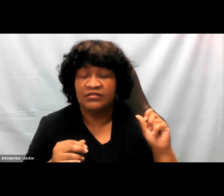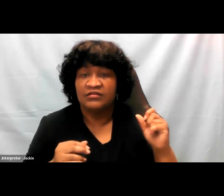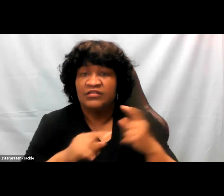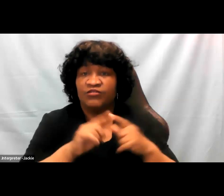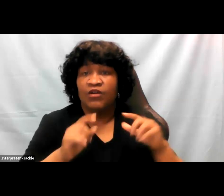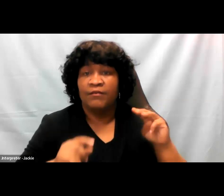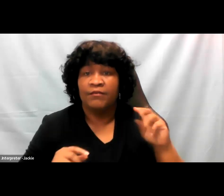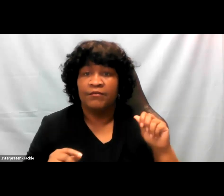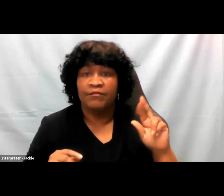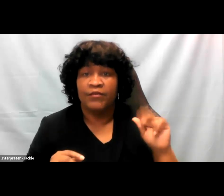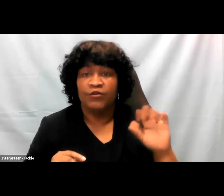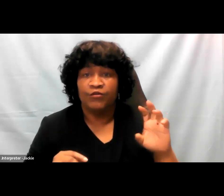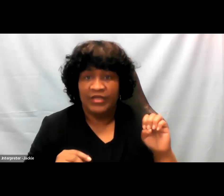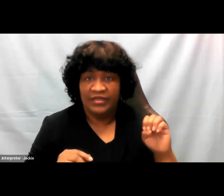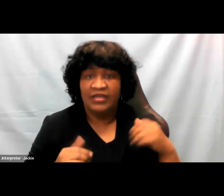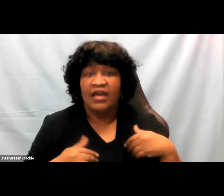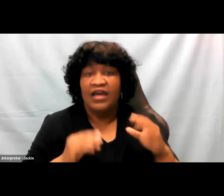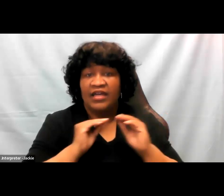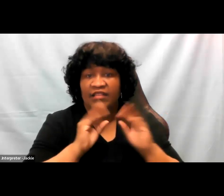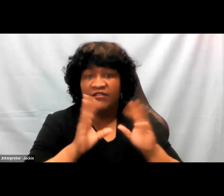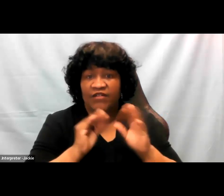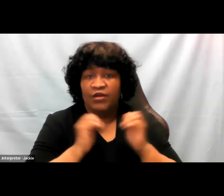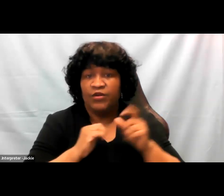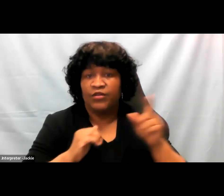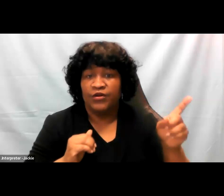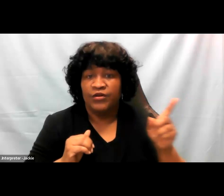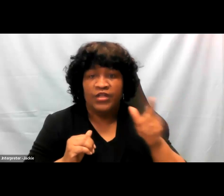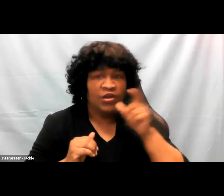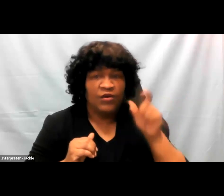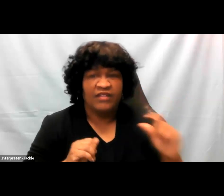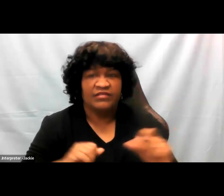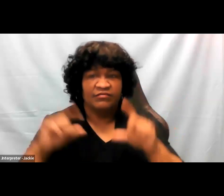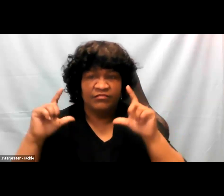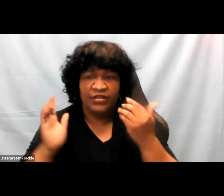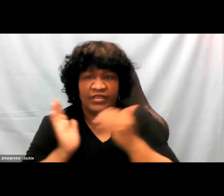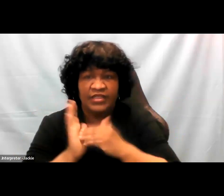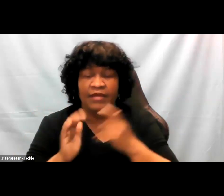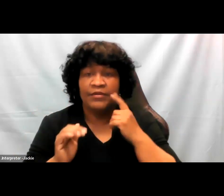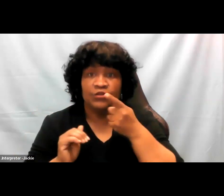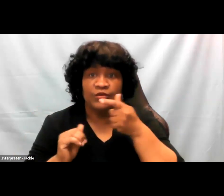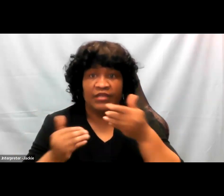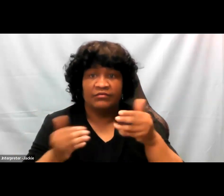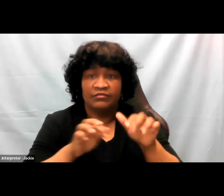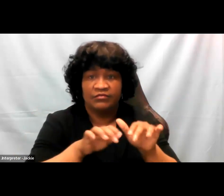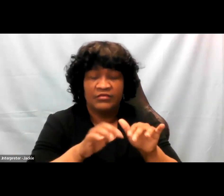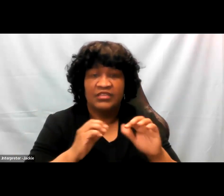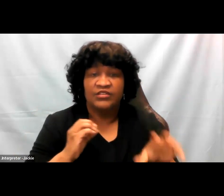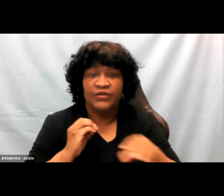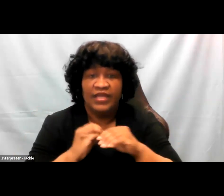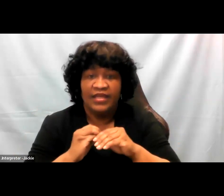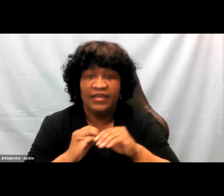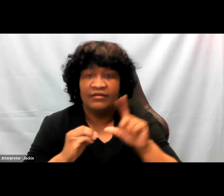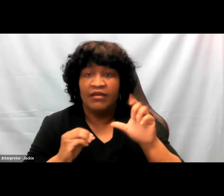I clarified with her. We can add this. You don't have to put it back up on the screen, but I just want to make sure it gets on there, which is to add lack